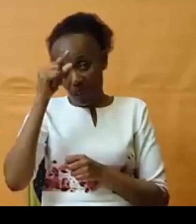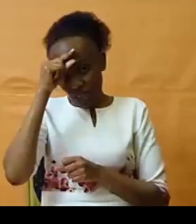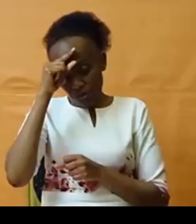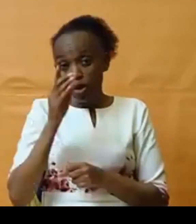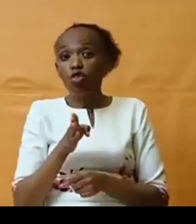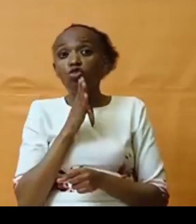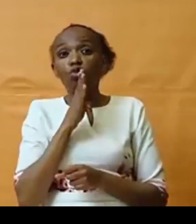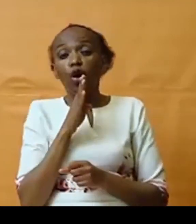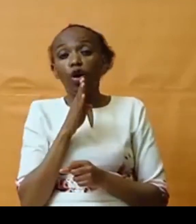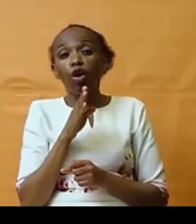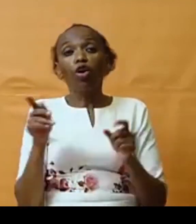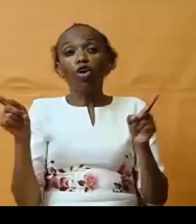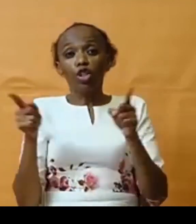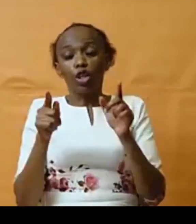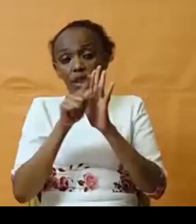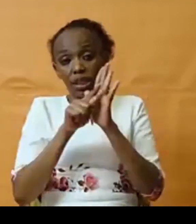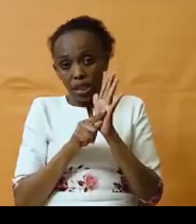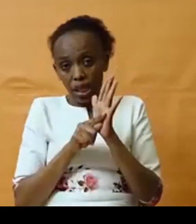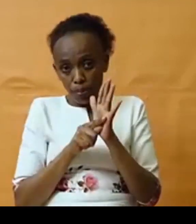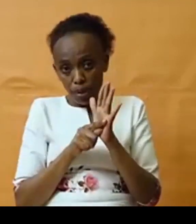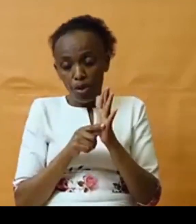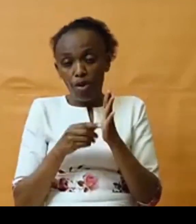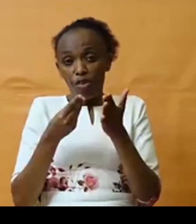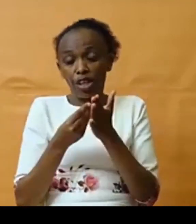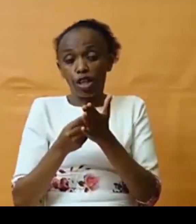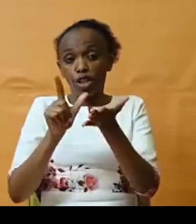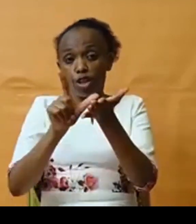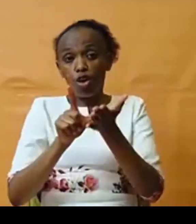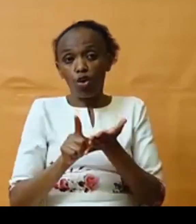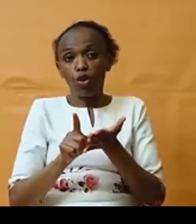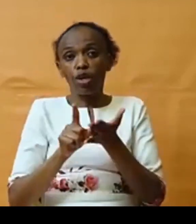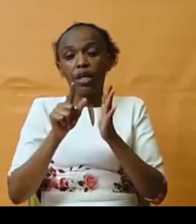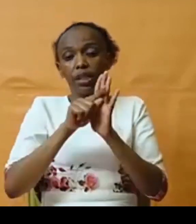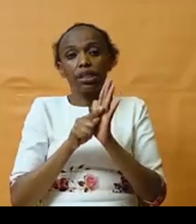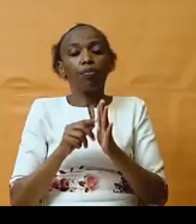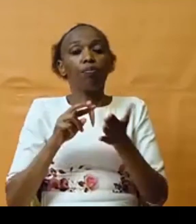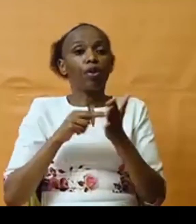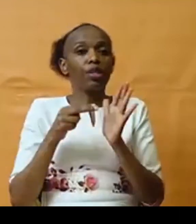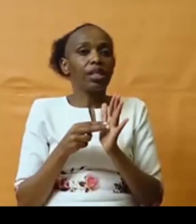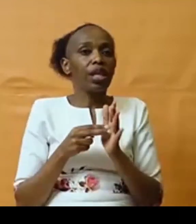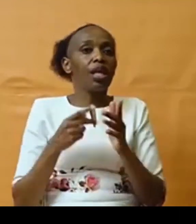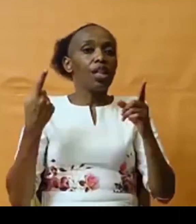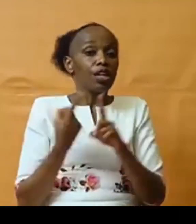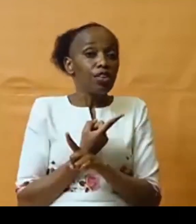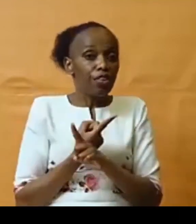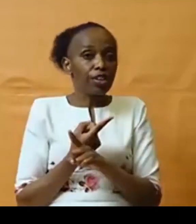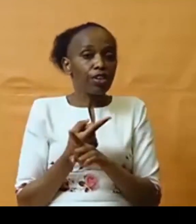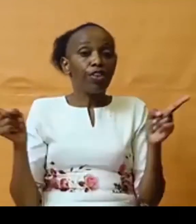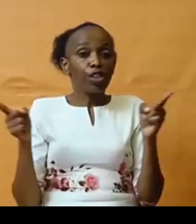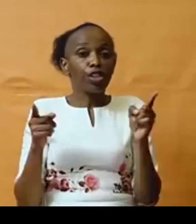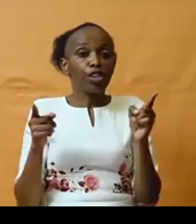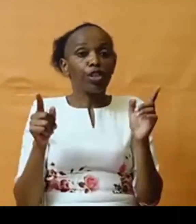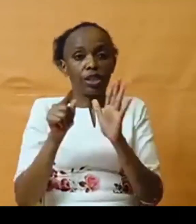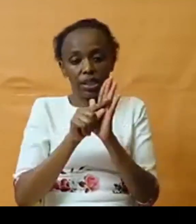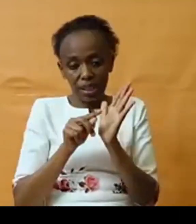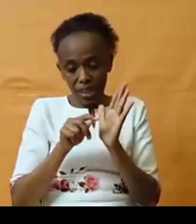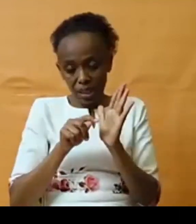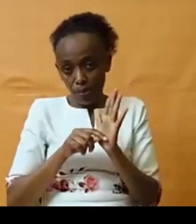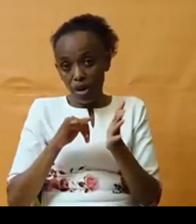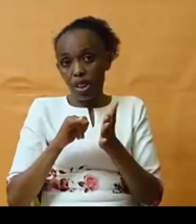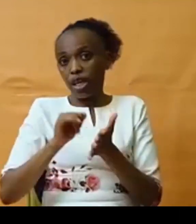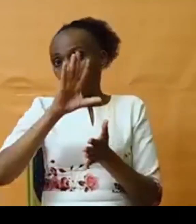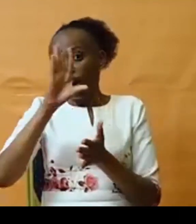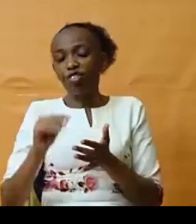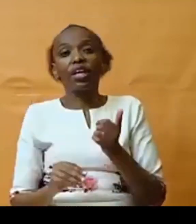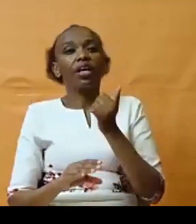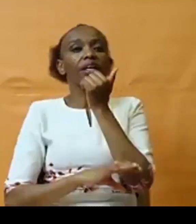borrow short-term to finance long-term projects. The mismatch between the short-term duration of the debt that African countries